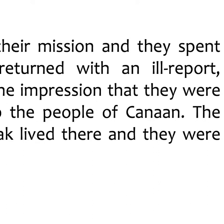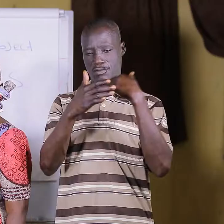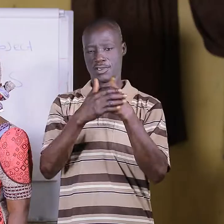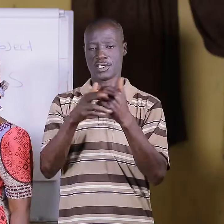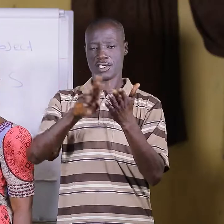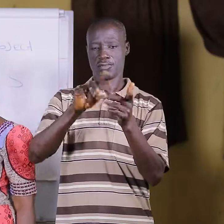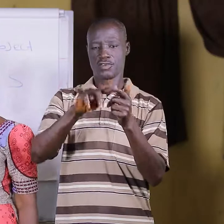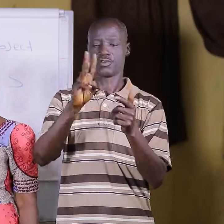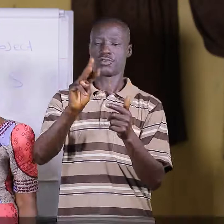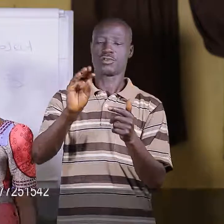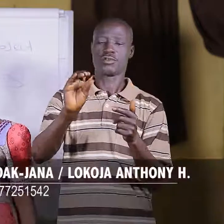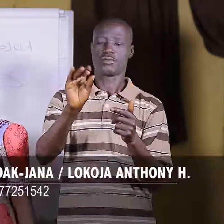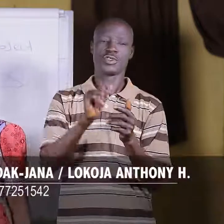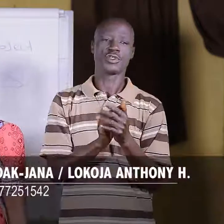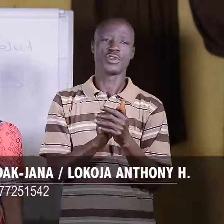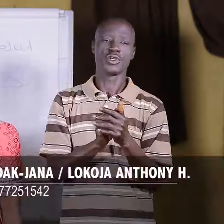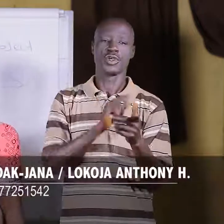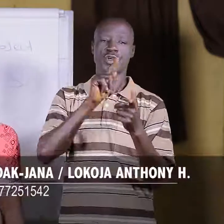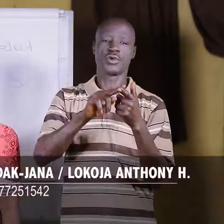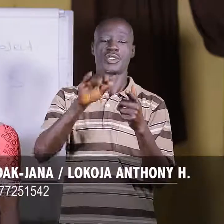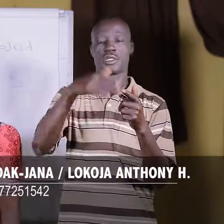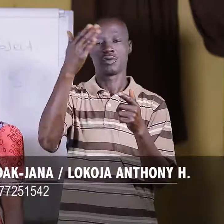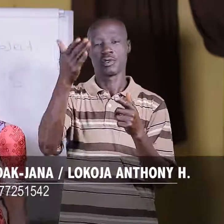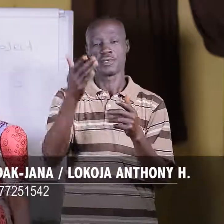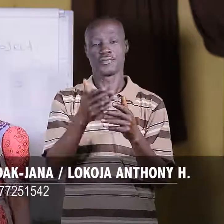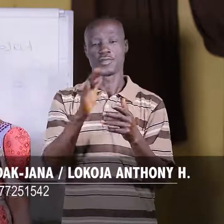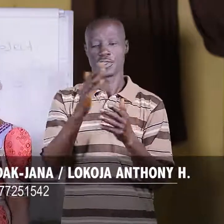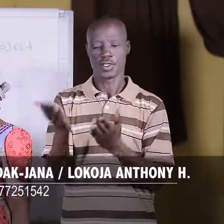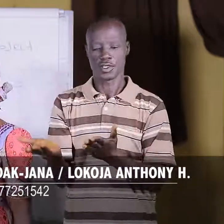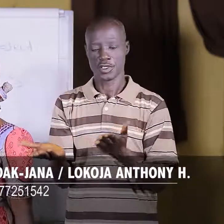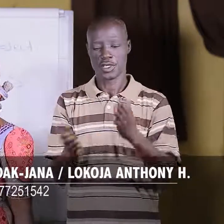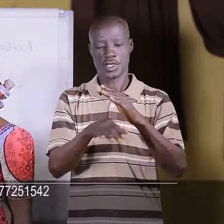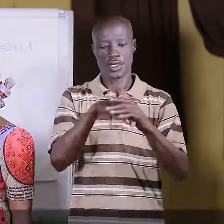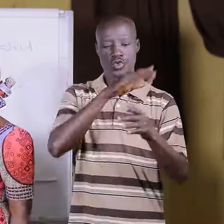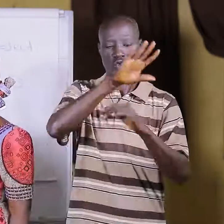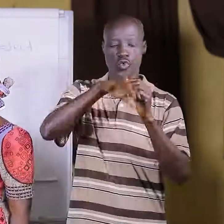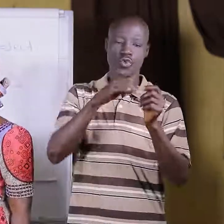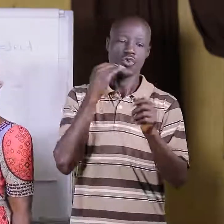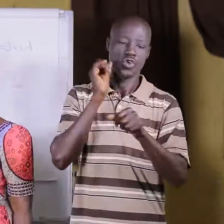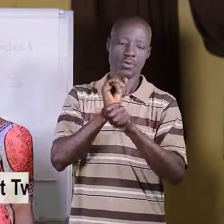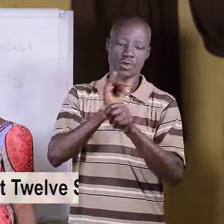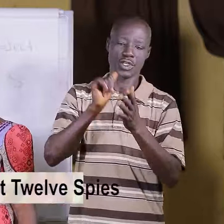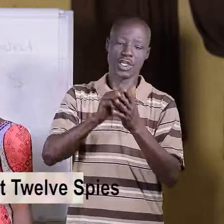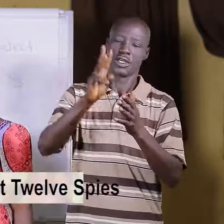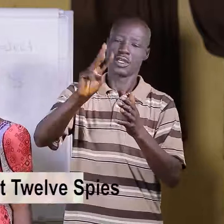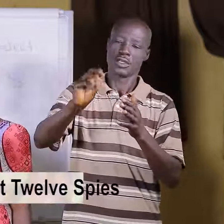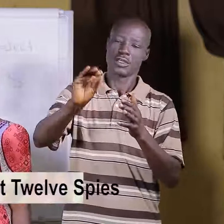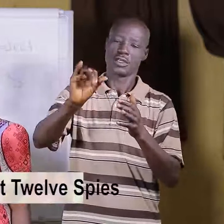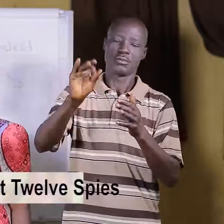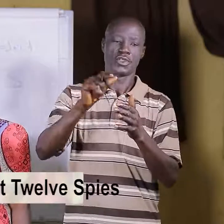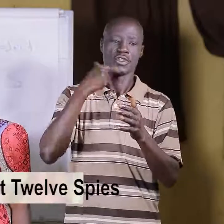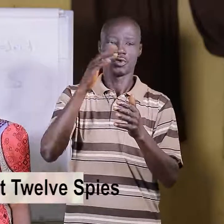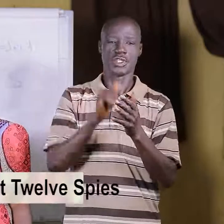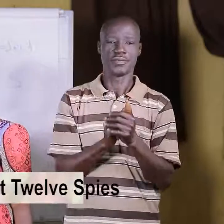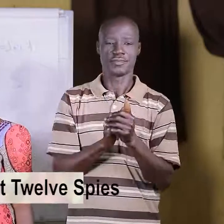nature. Now, when these spies went, they carried out their assignment quite all right, but they came back with an